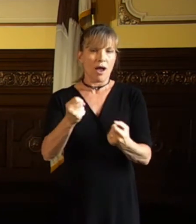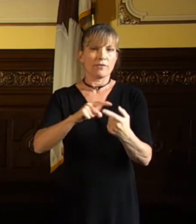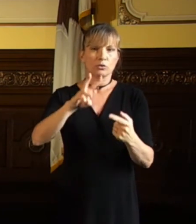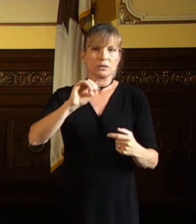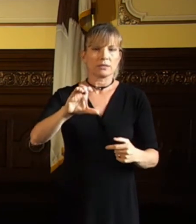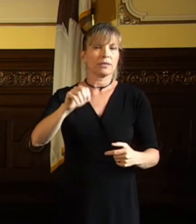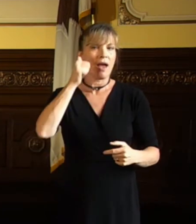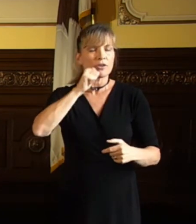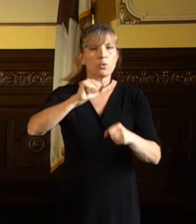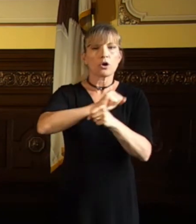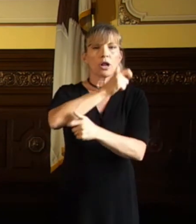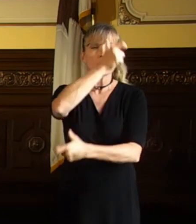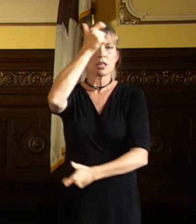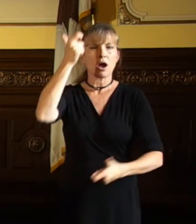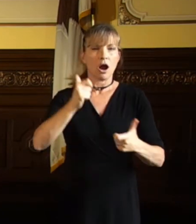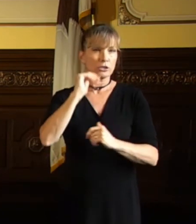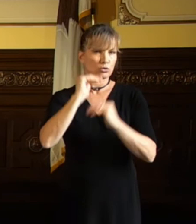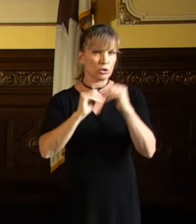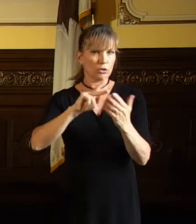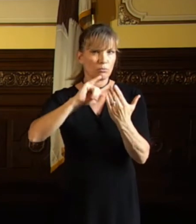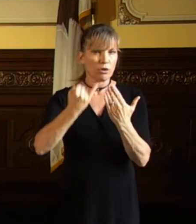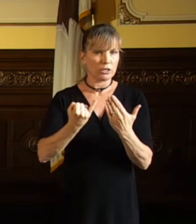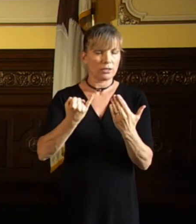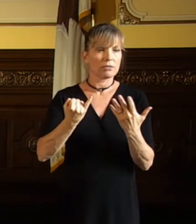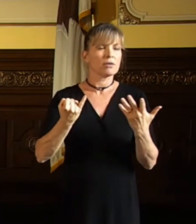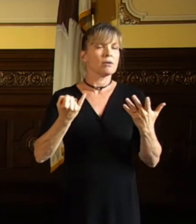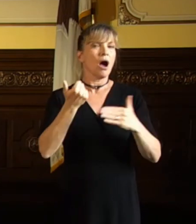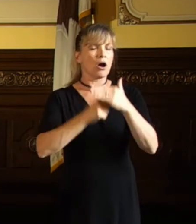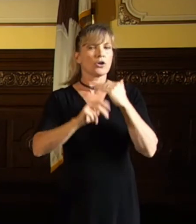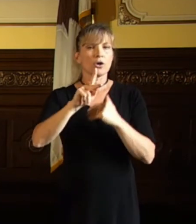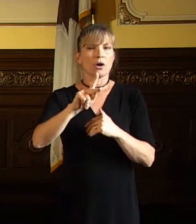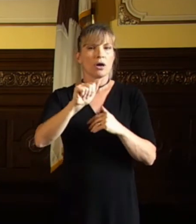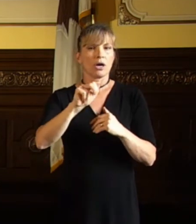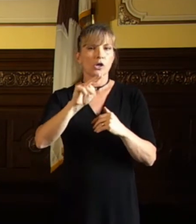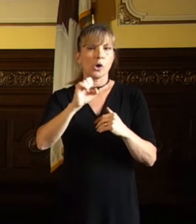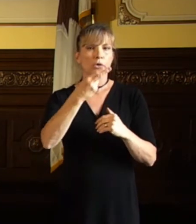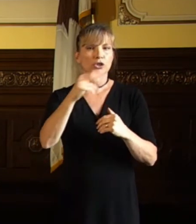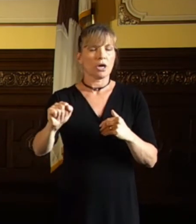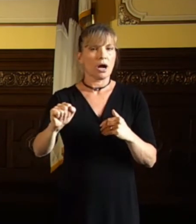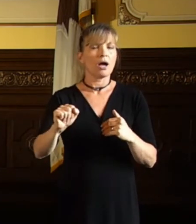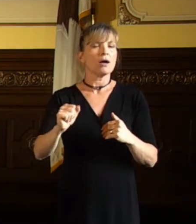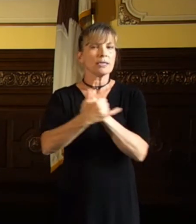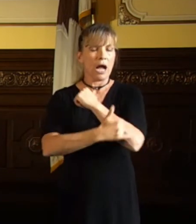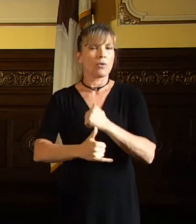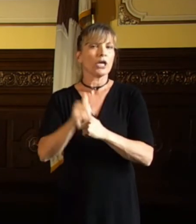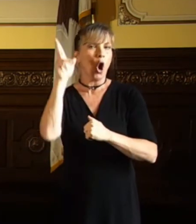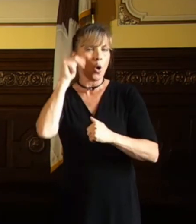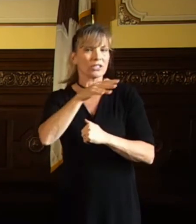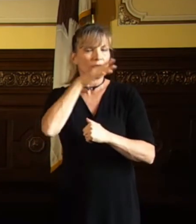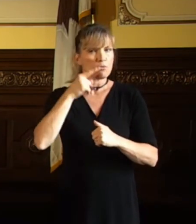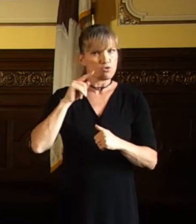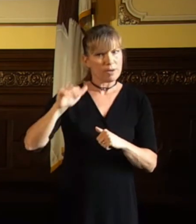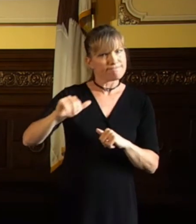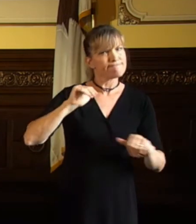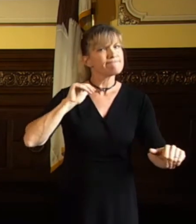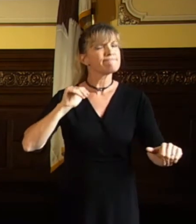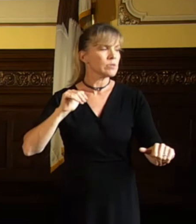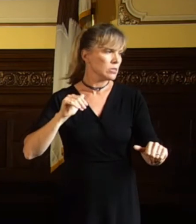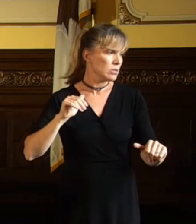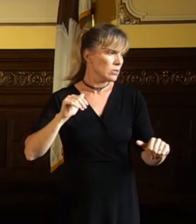Wisconsin every day to work on a large construction project on your Kenosha County horse farm. You've been vocal about urging Illinois